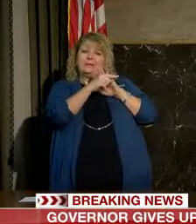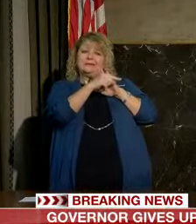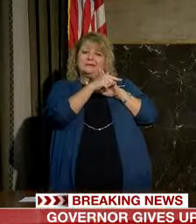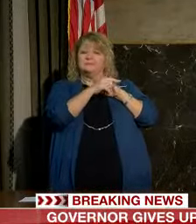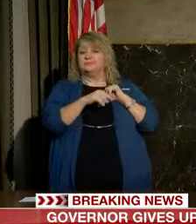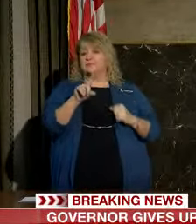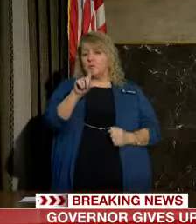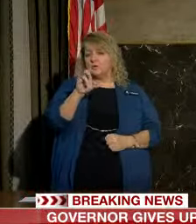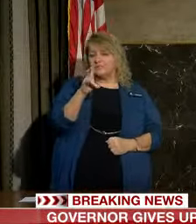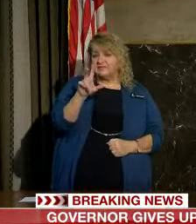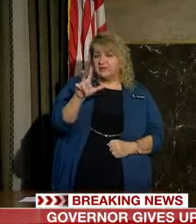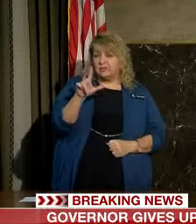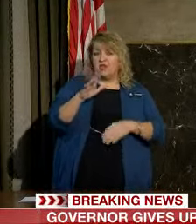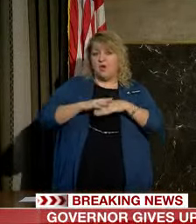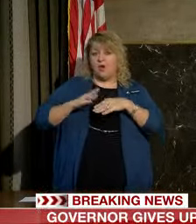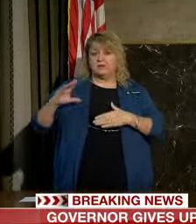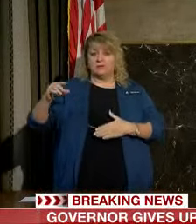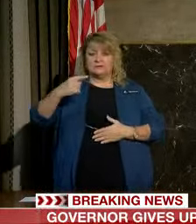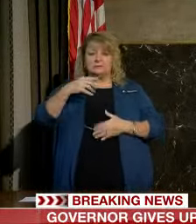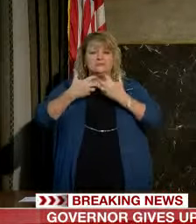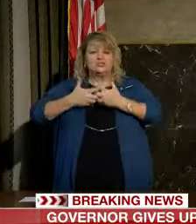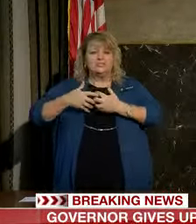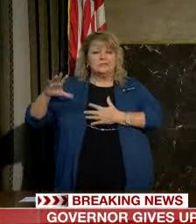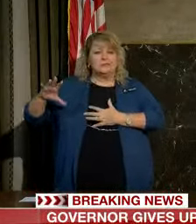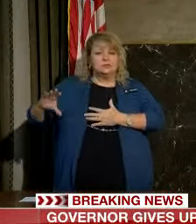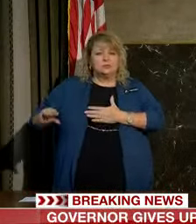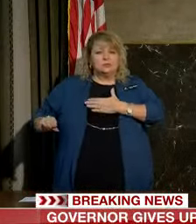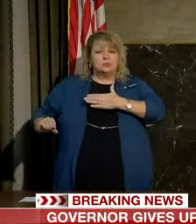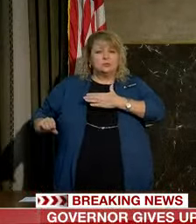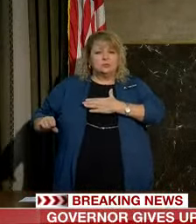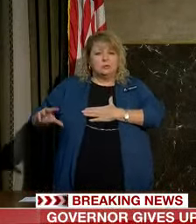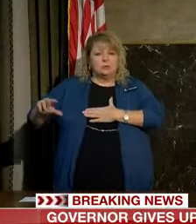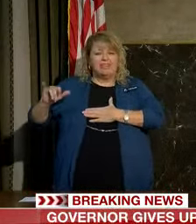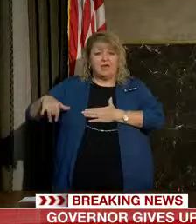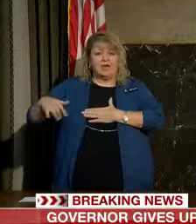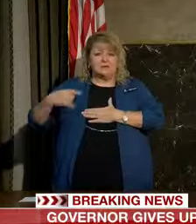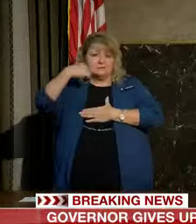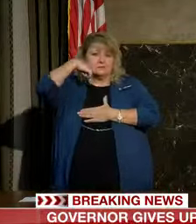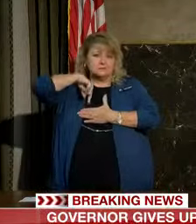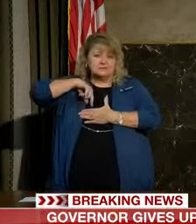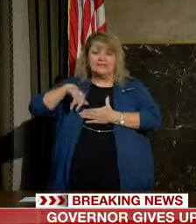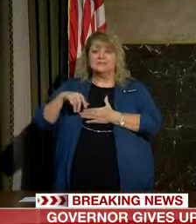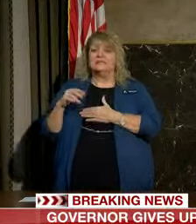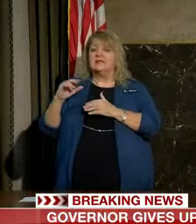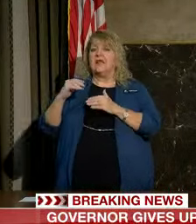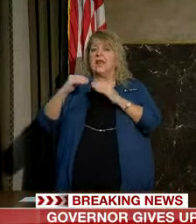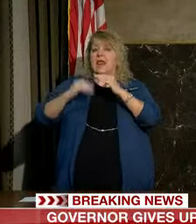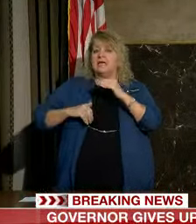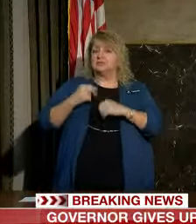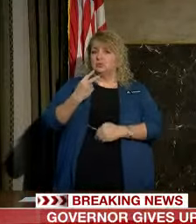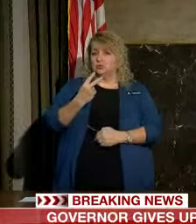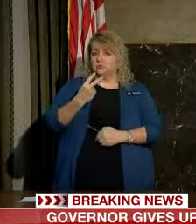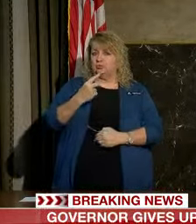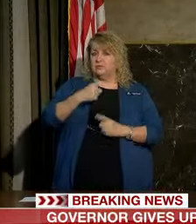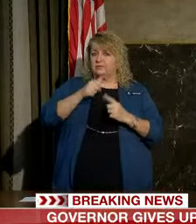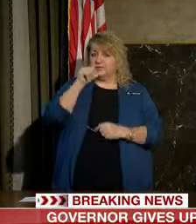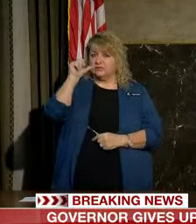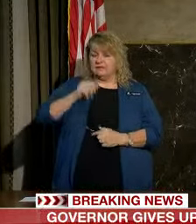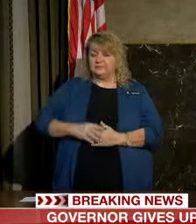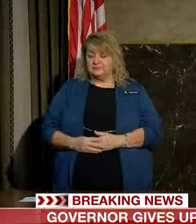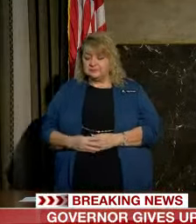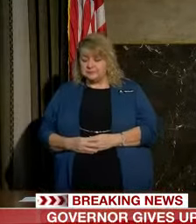173 individuals are on mechanical ventilators, and that's down from 2 yesterday. To talk more